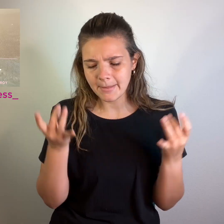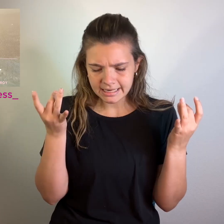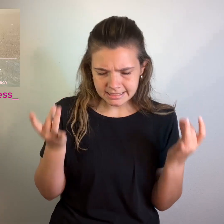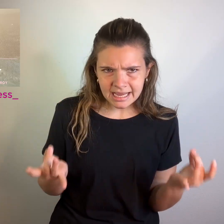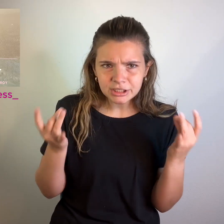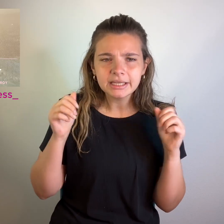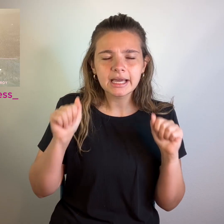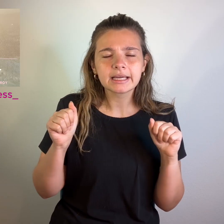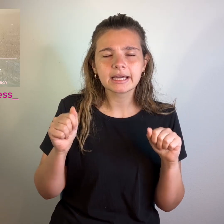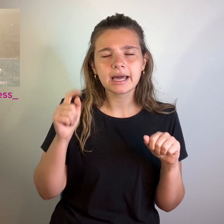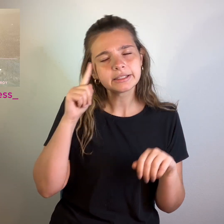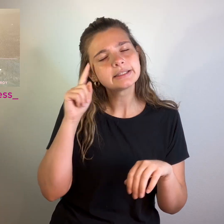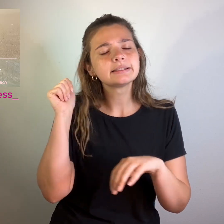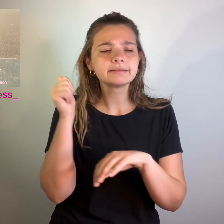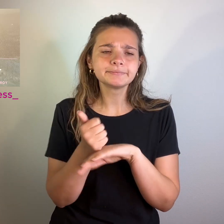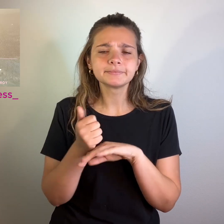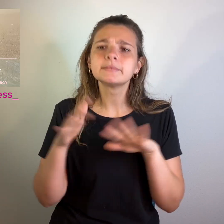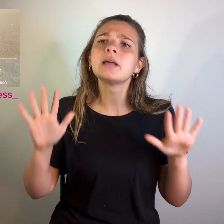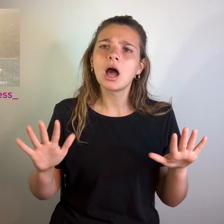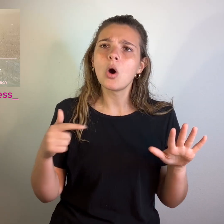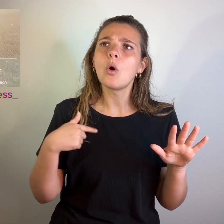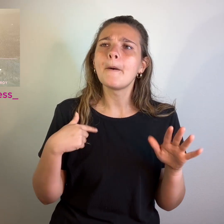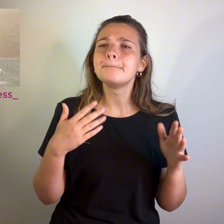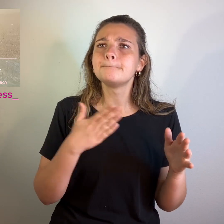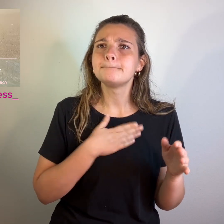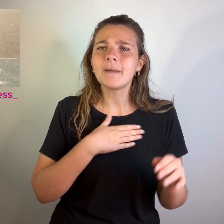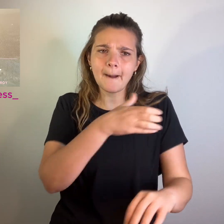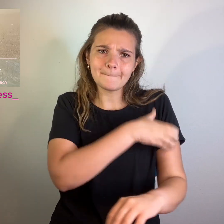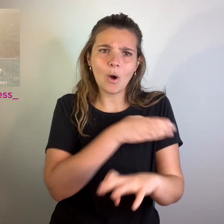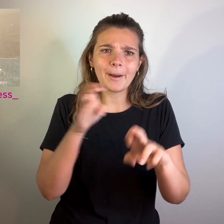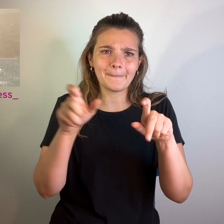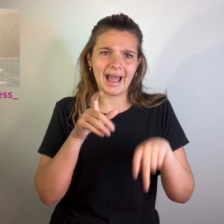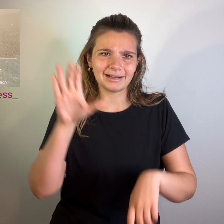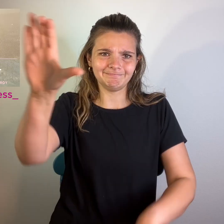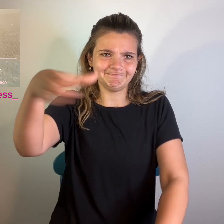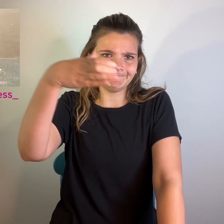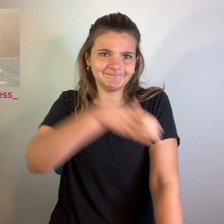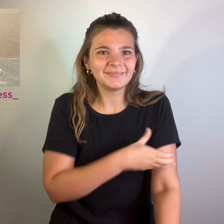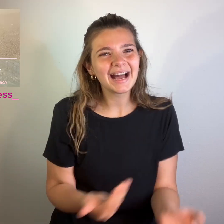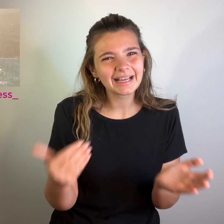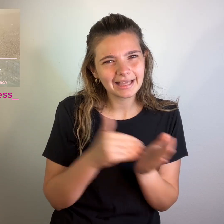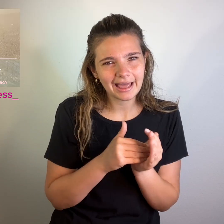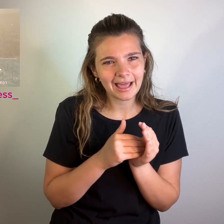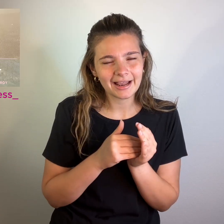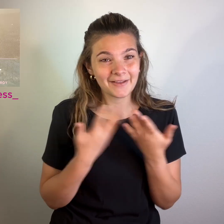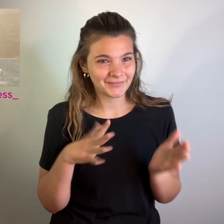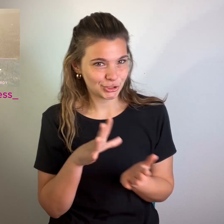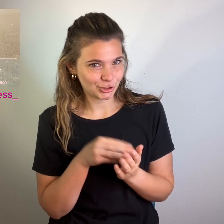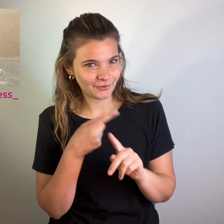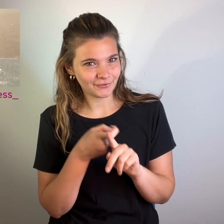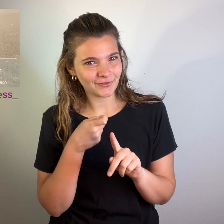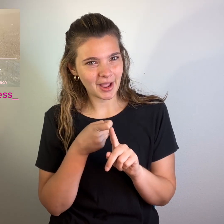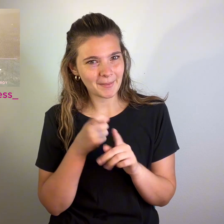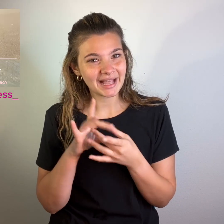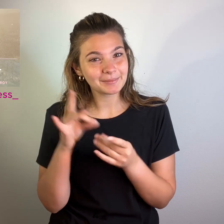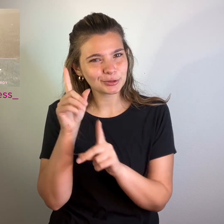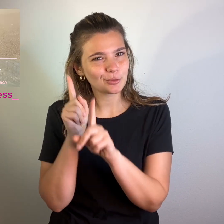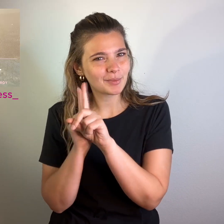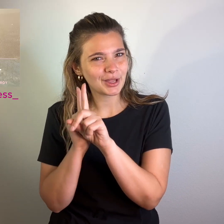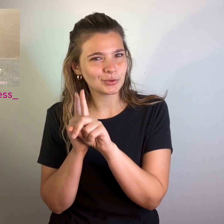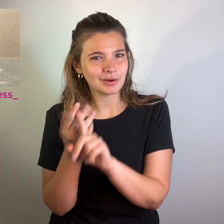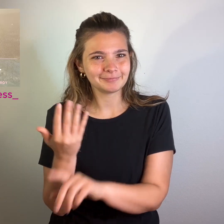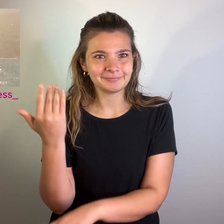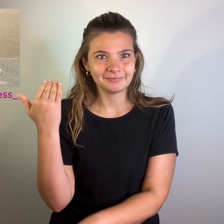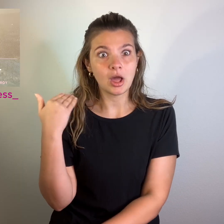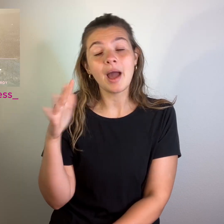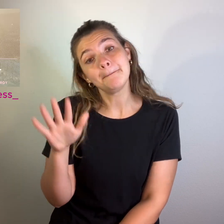all of your power back to yourself. This is something that I was actually learned from a spiritual mentor and my